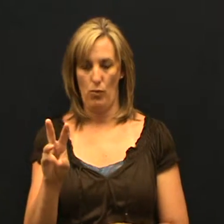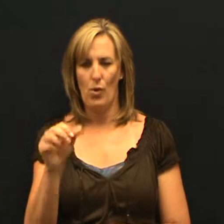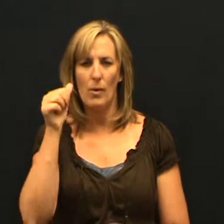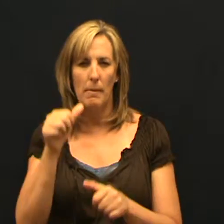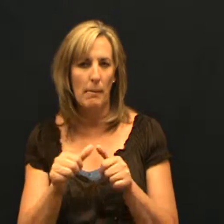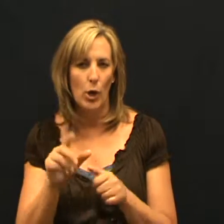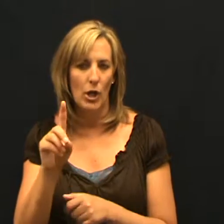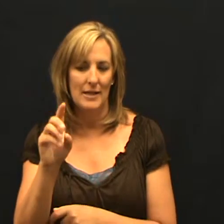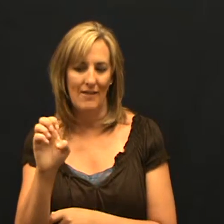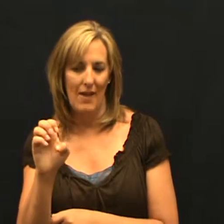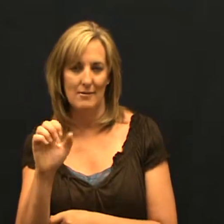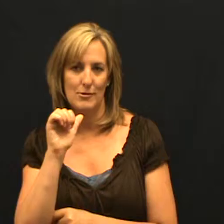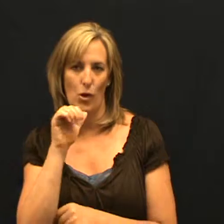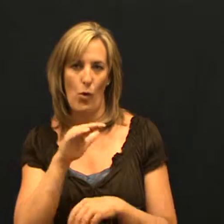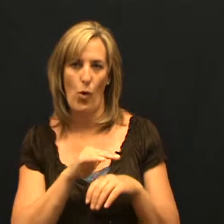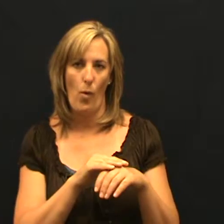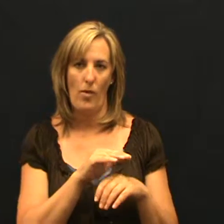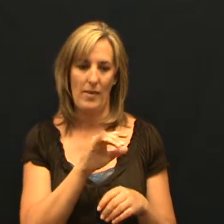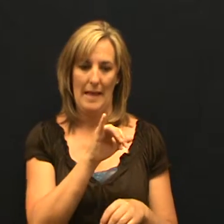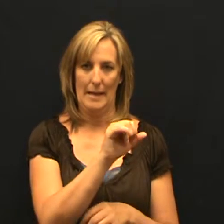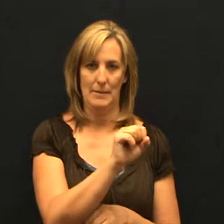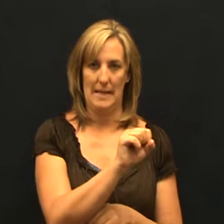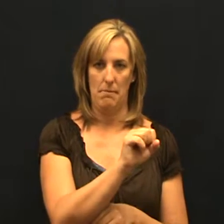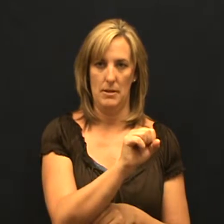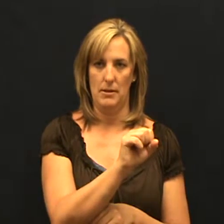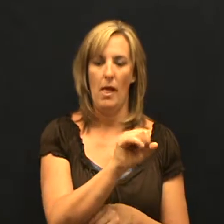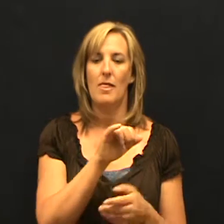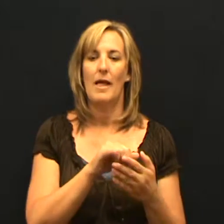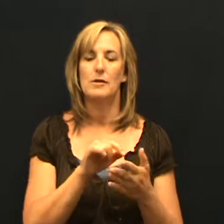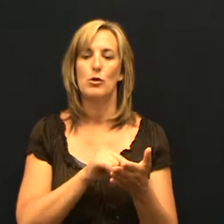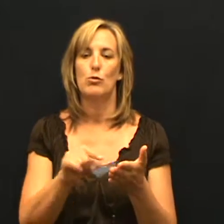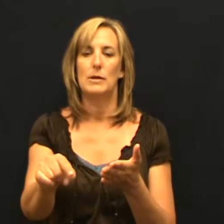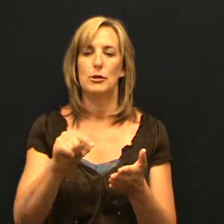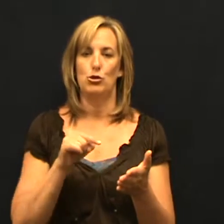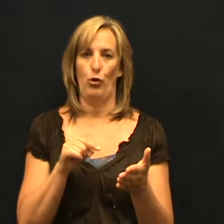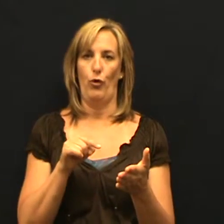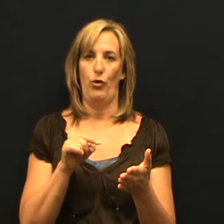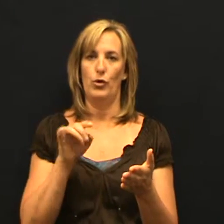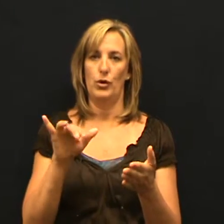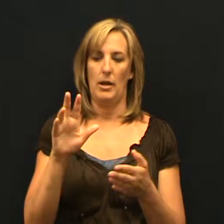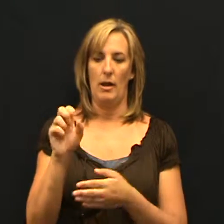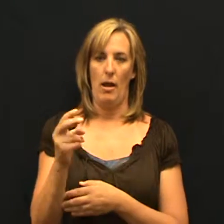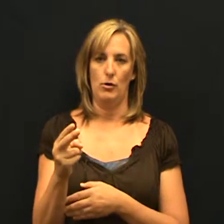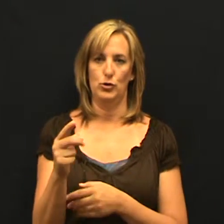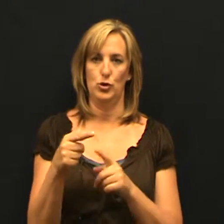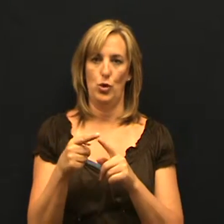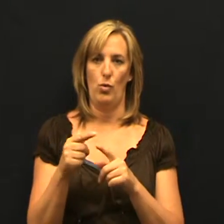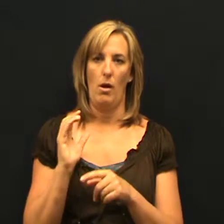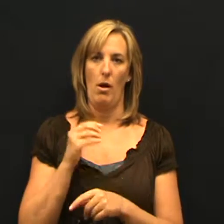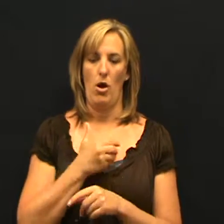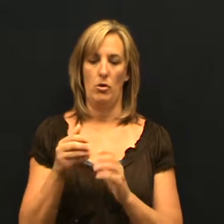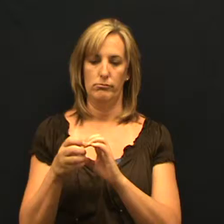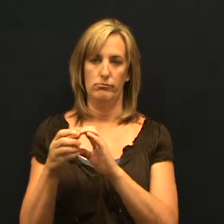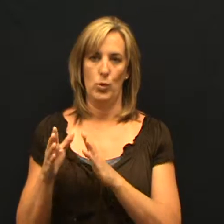cash to our shareholders. And so if we do return cash to shareholders in the form of cash